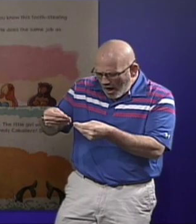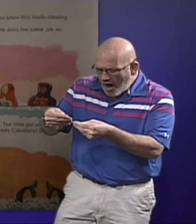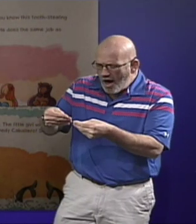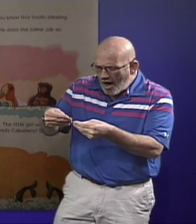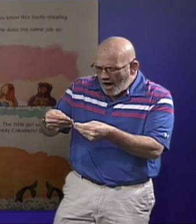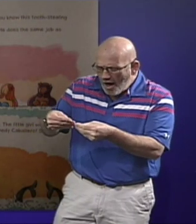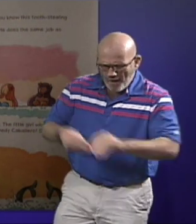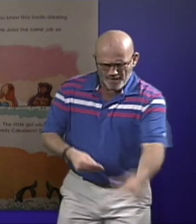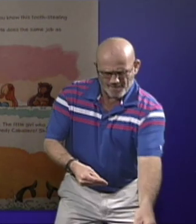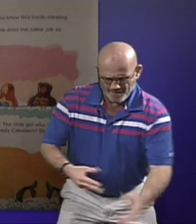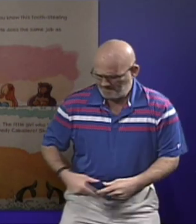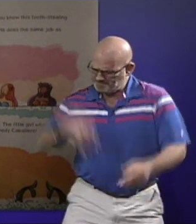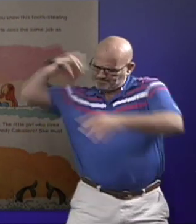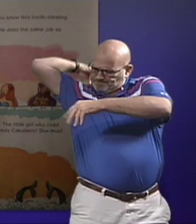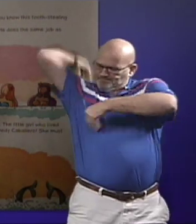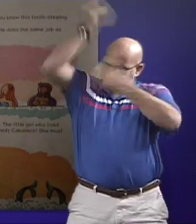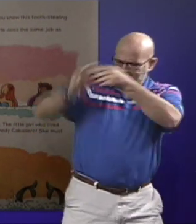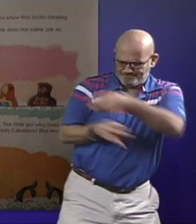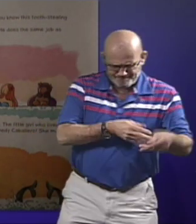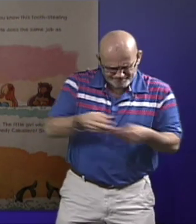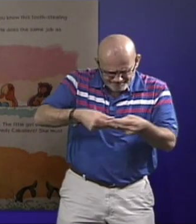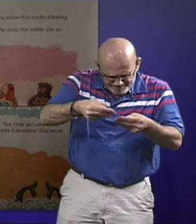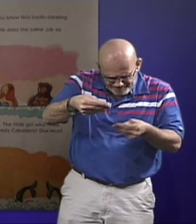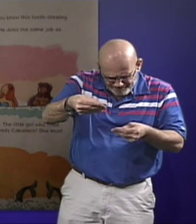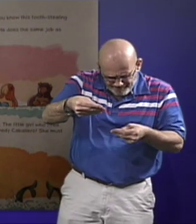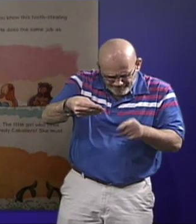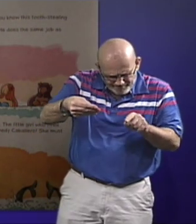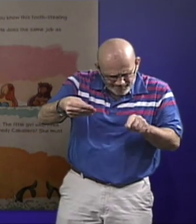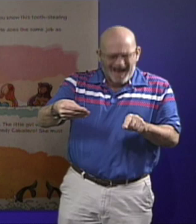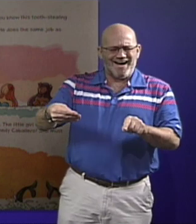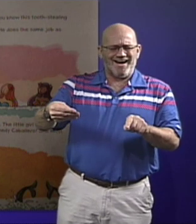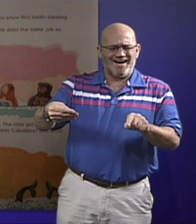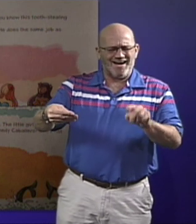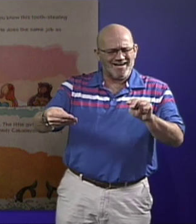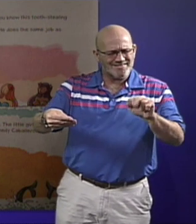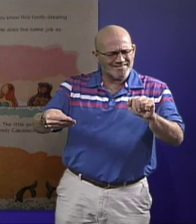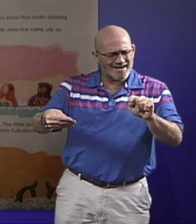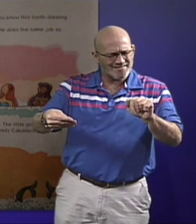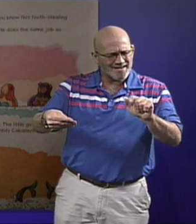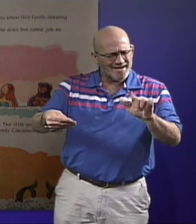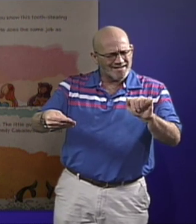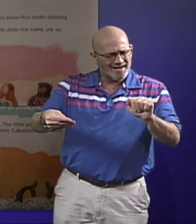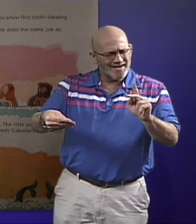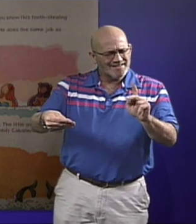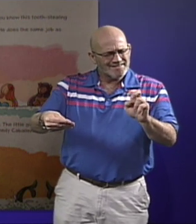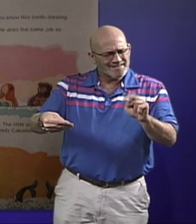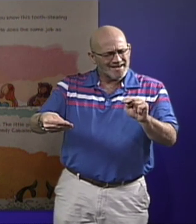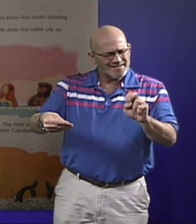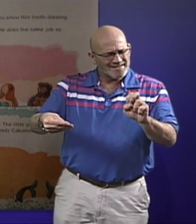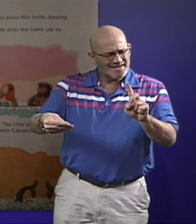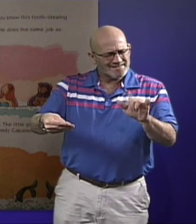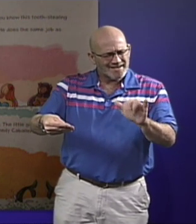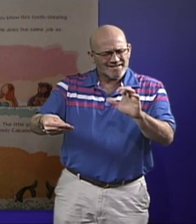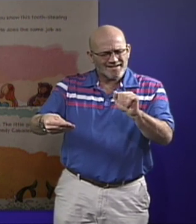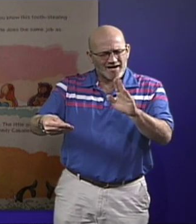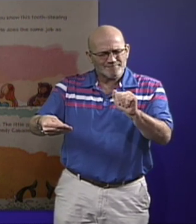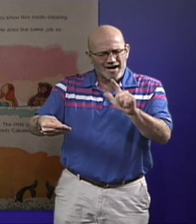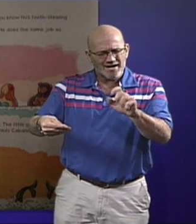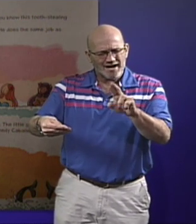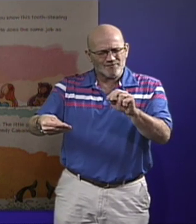Spanish. Oh, said the Tooth Fairy. She looked at her list. The little girl who lived in the house on the corner was